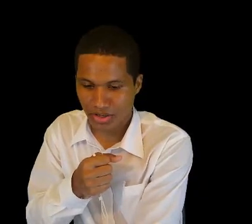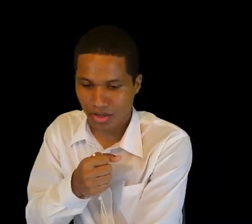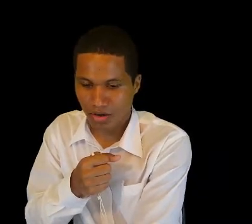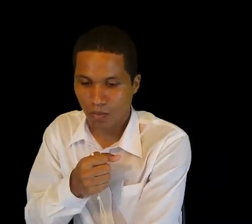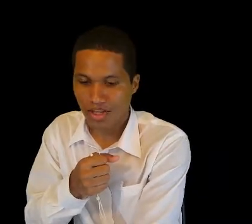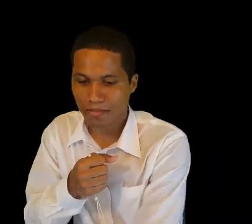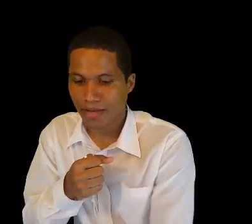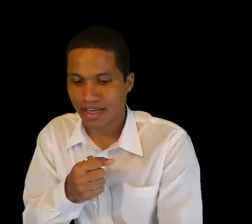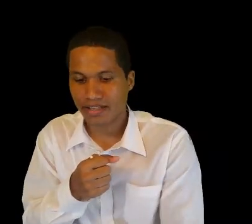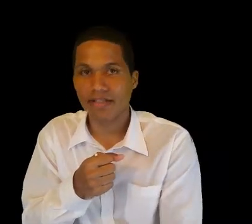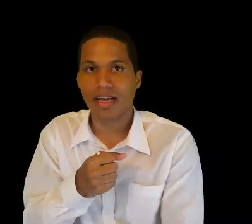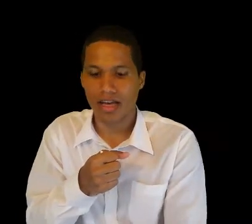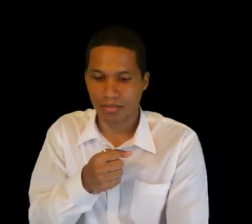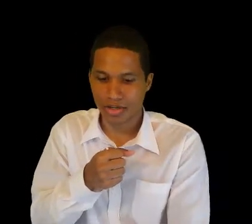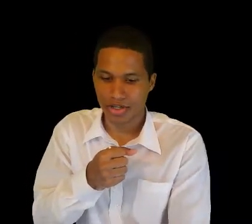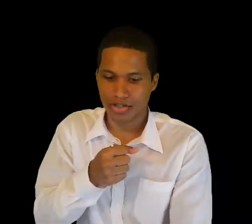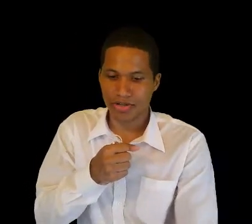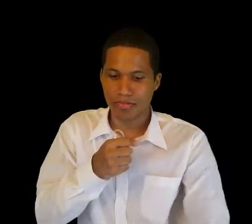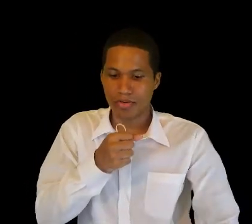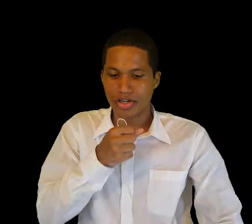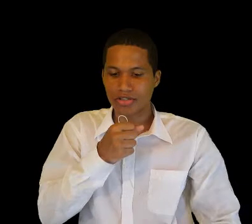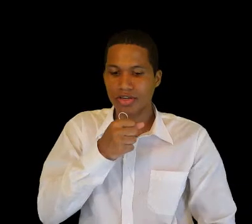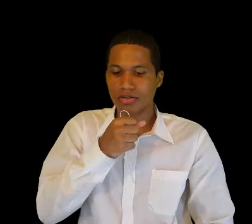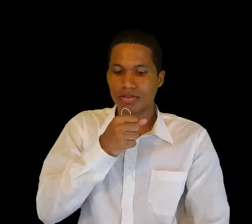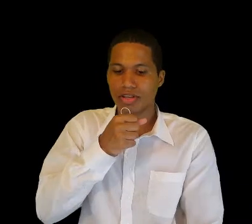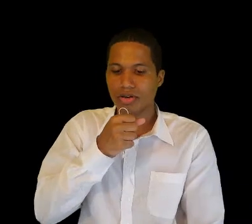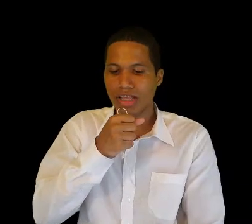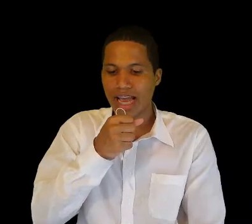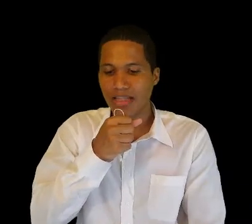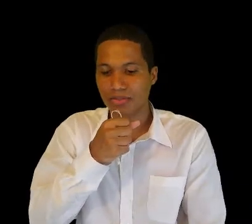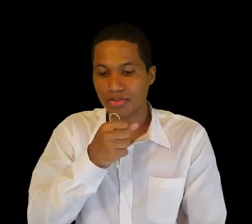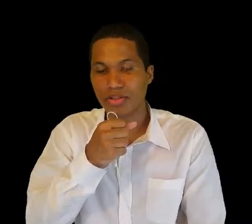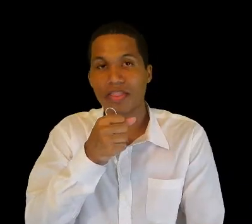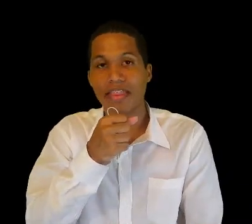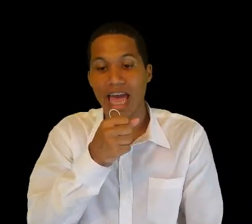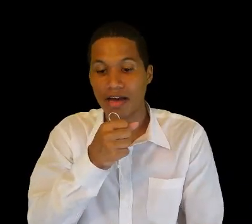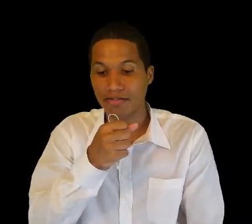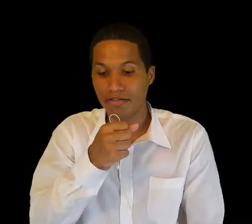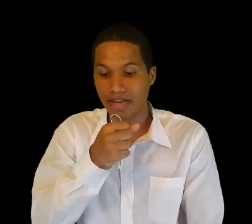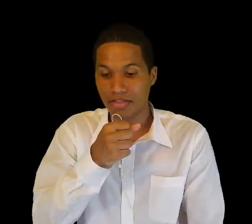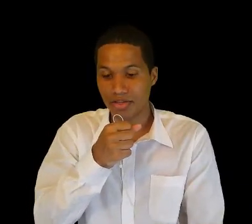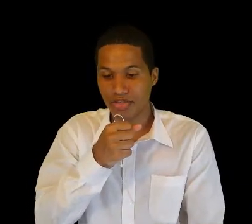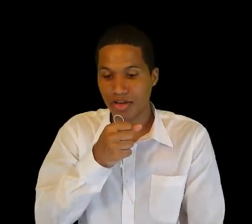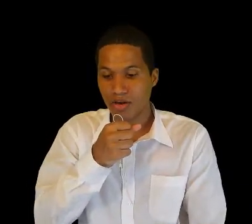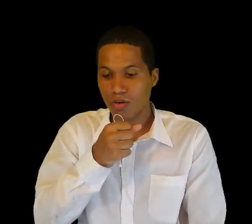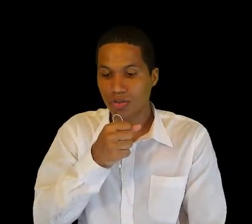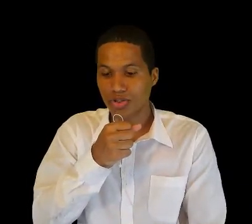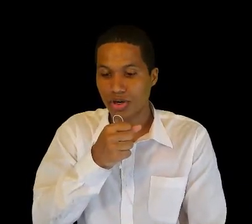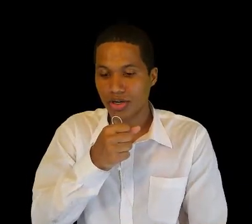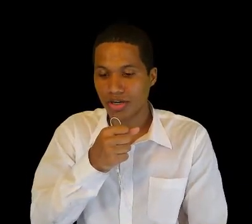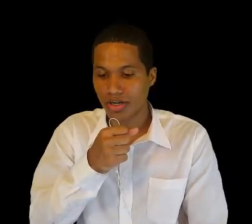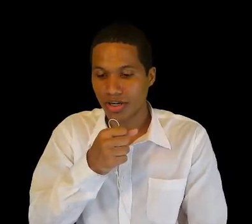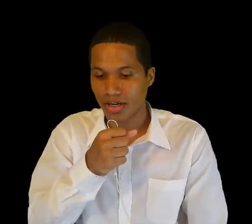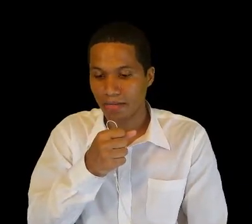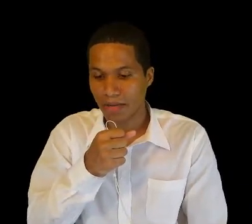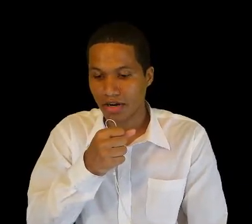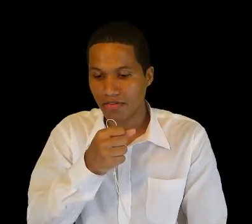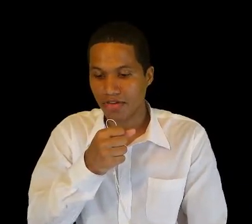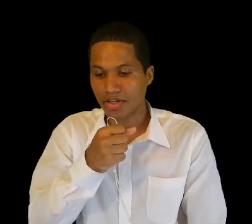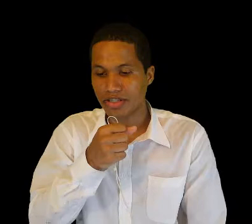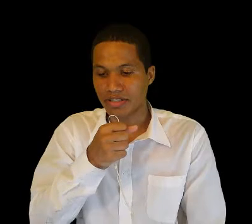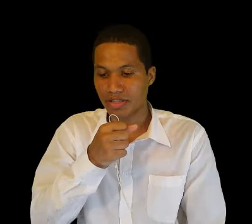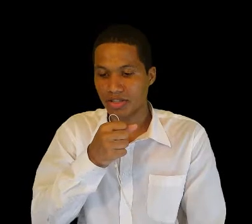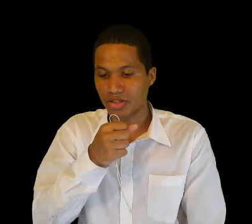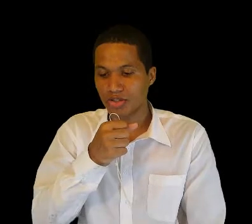birds. What makes a bird? Birds are the only animals that have feathers, which are made